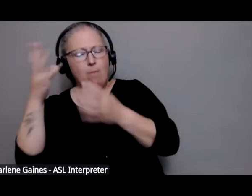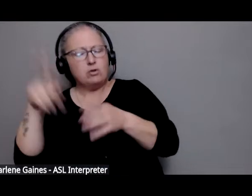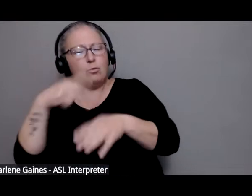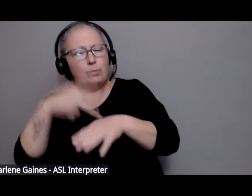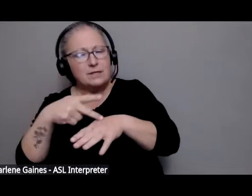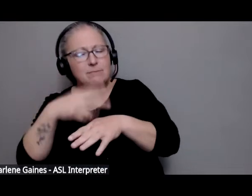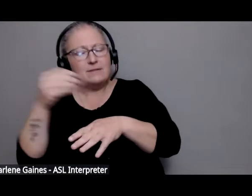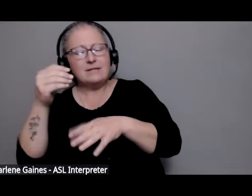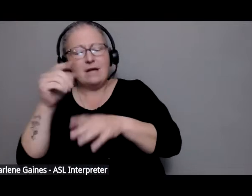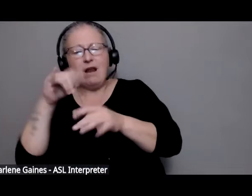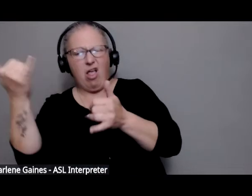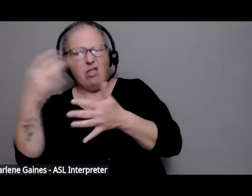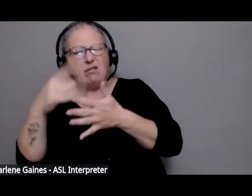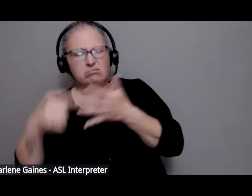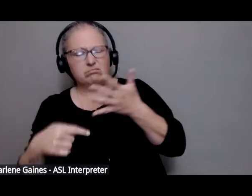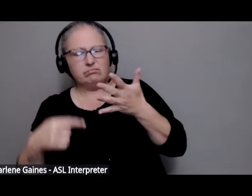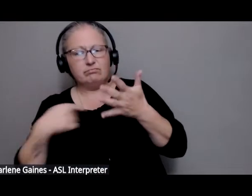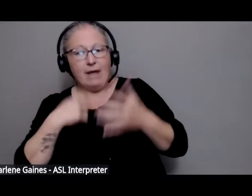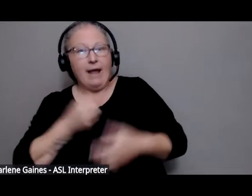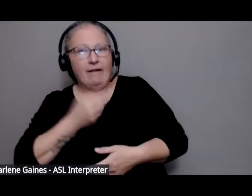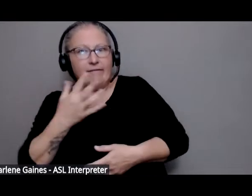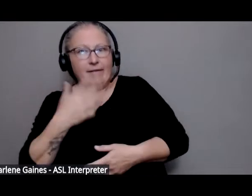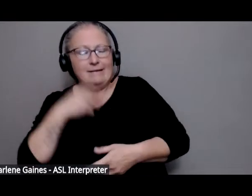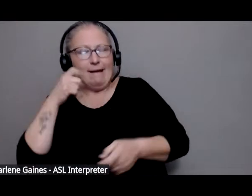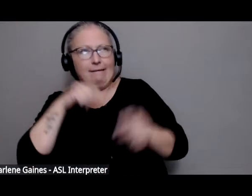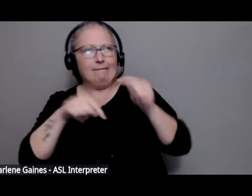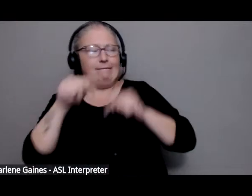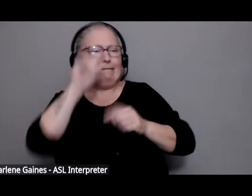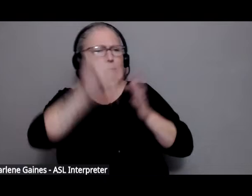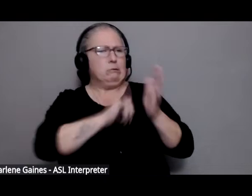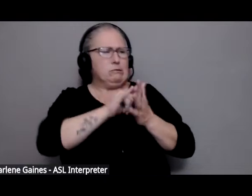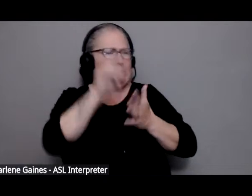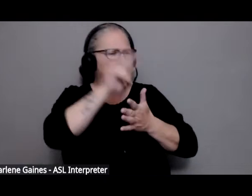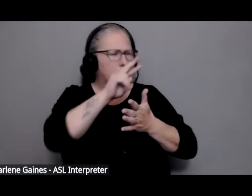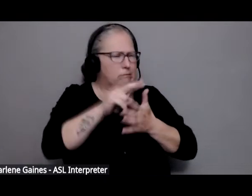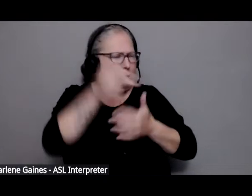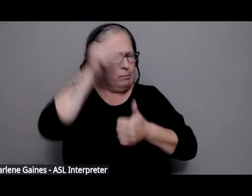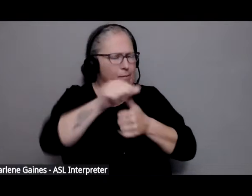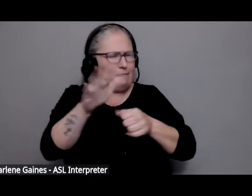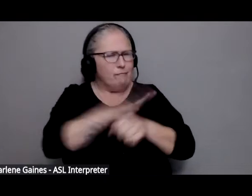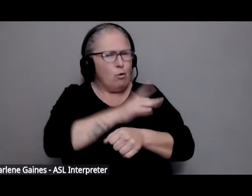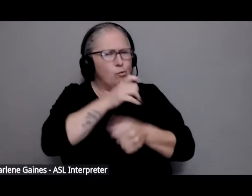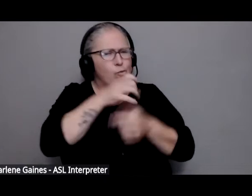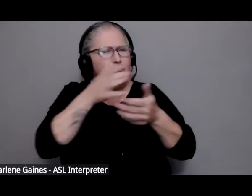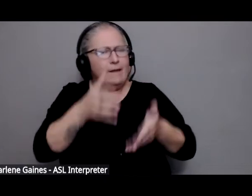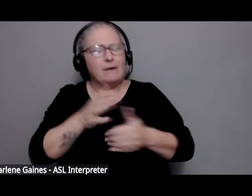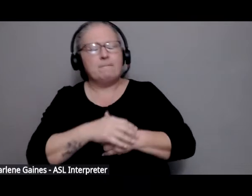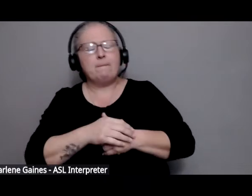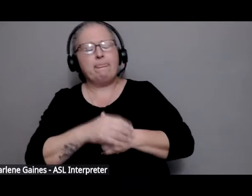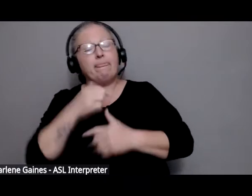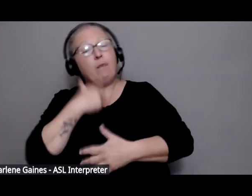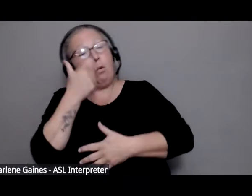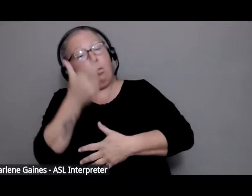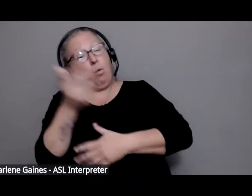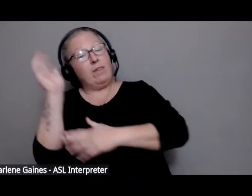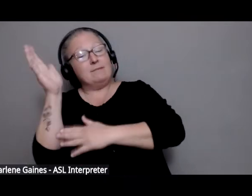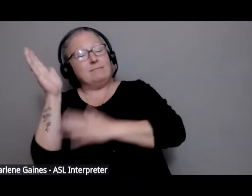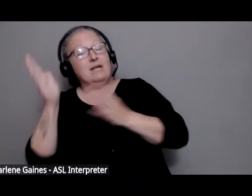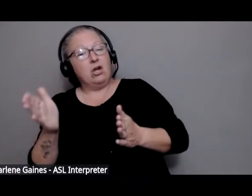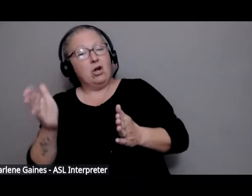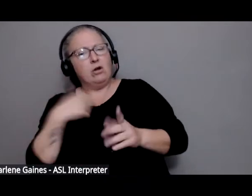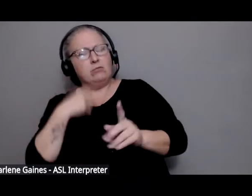other electeds. I confess I had to go back to YouTube to remember the full list. As I watched the speakers, I was struck